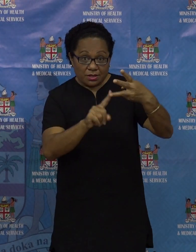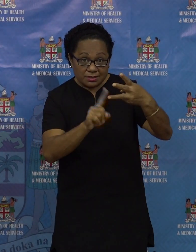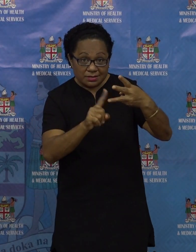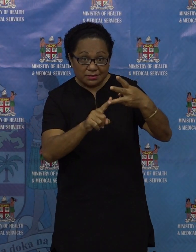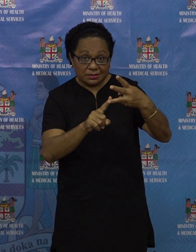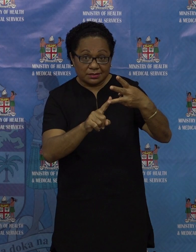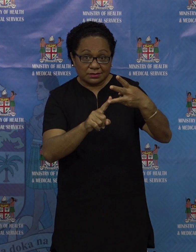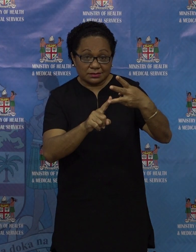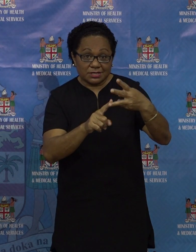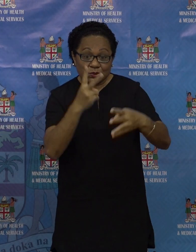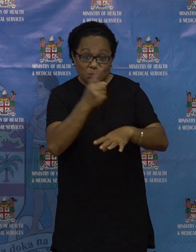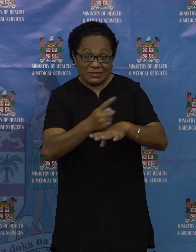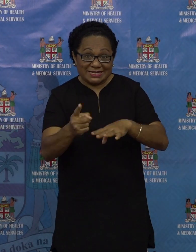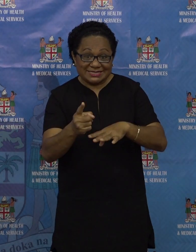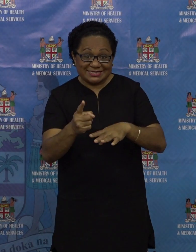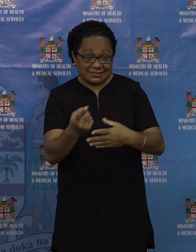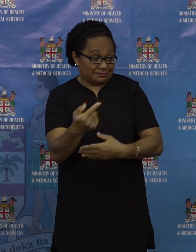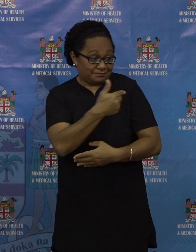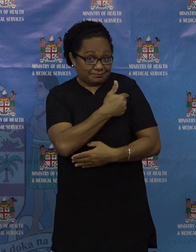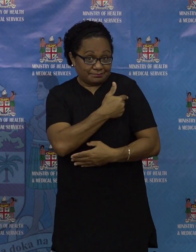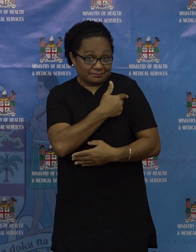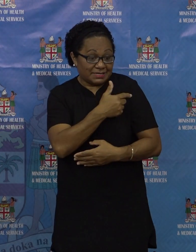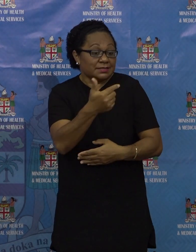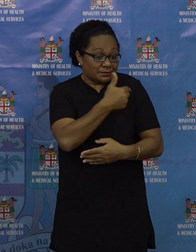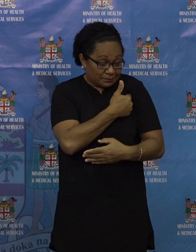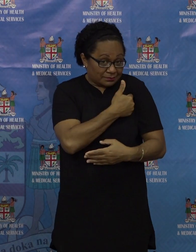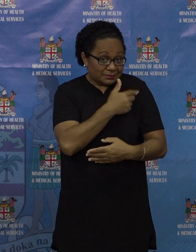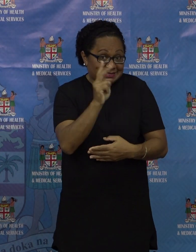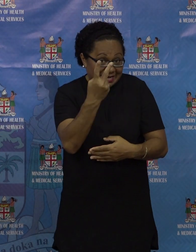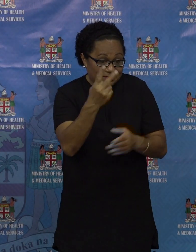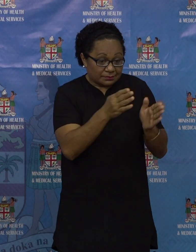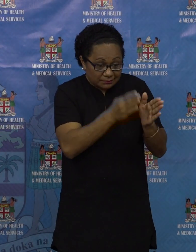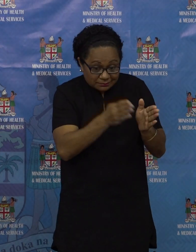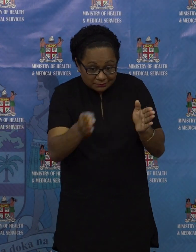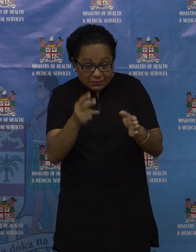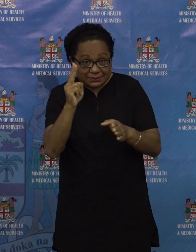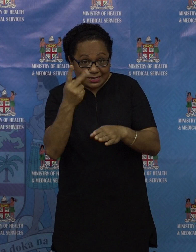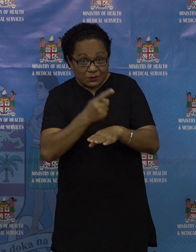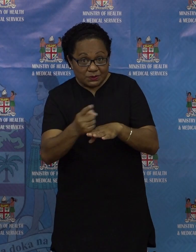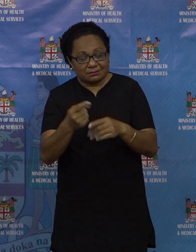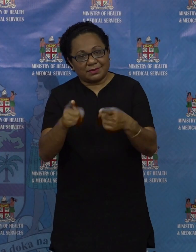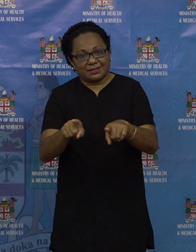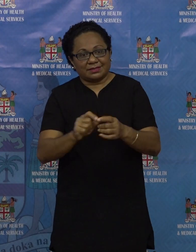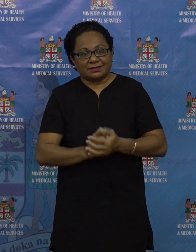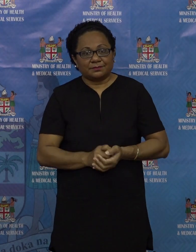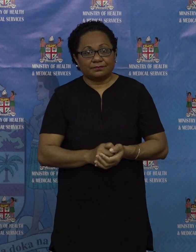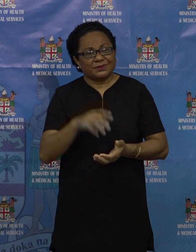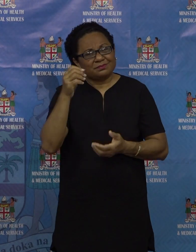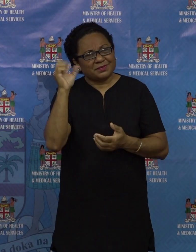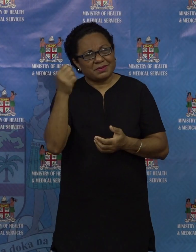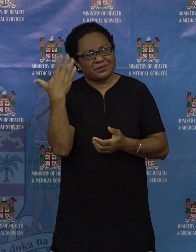second dose. So, as we have made it clear on numerous past statements, you must have 2 doses of the